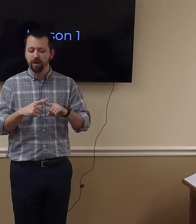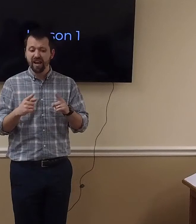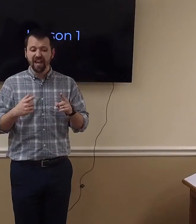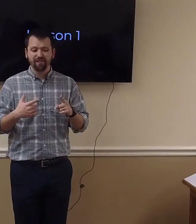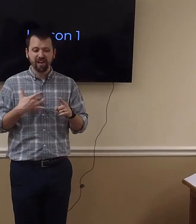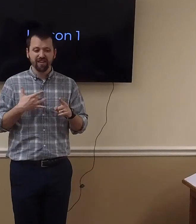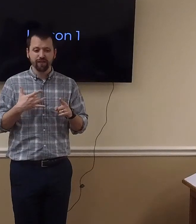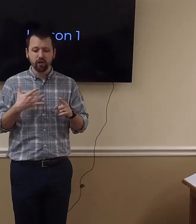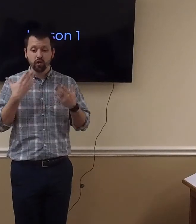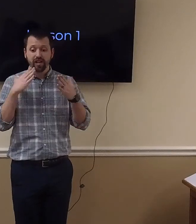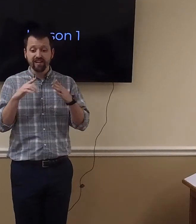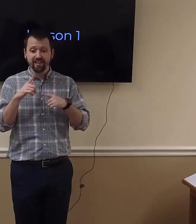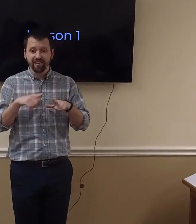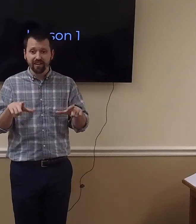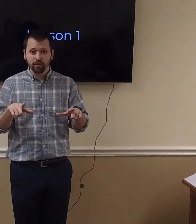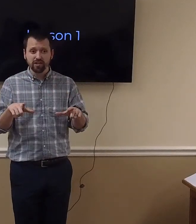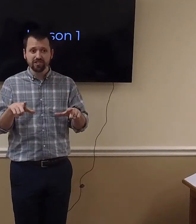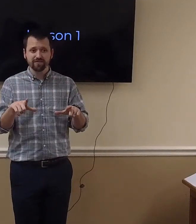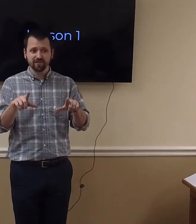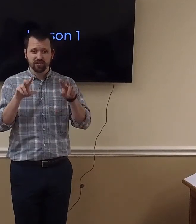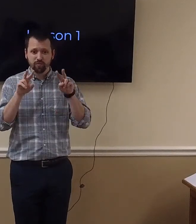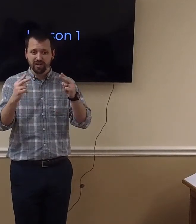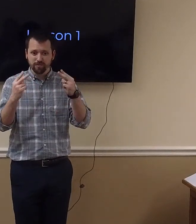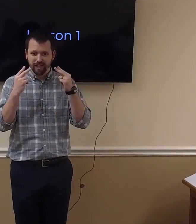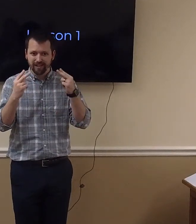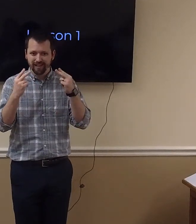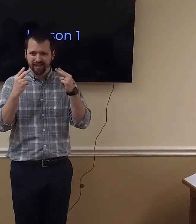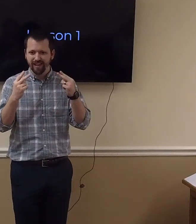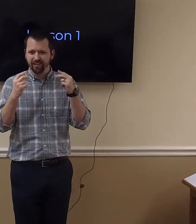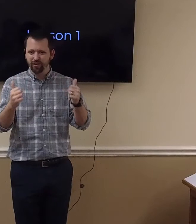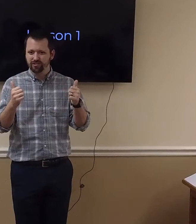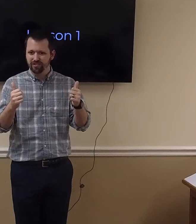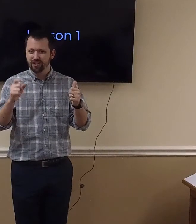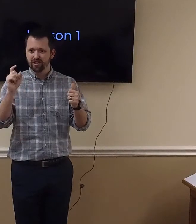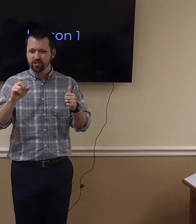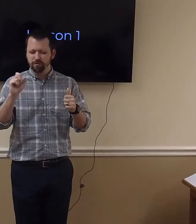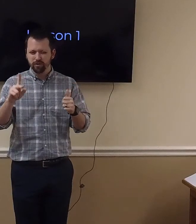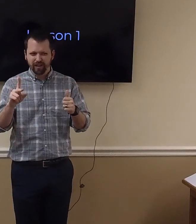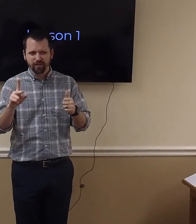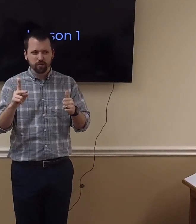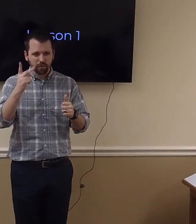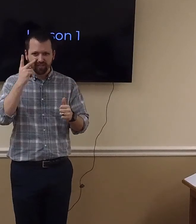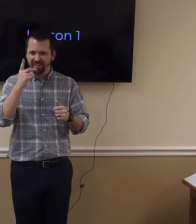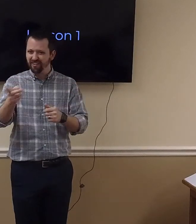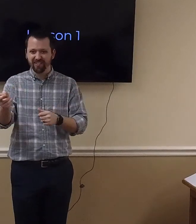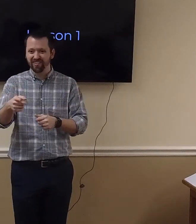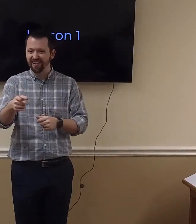But I feel like even if you don't know any sign language, just watch me, hang close. Should be okay. We'll see. You're like